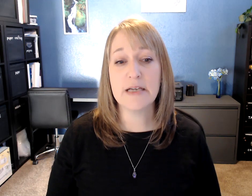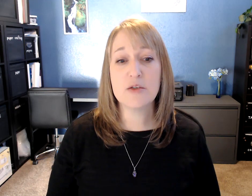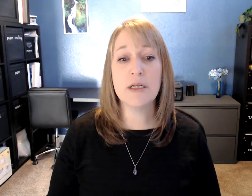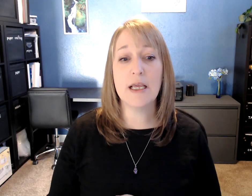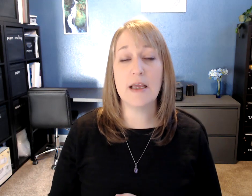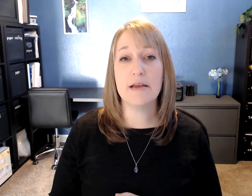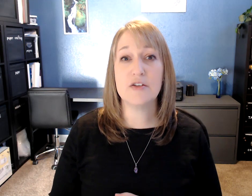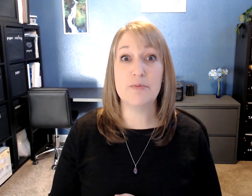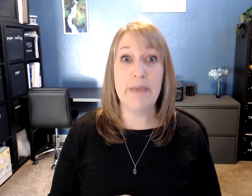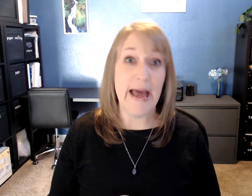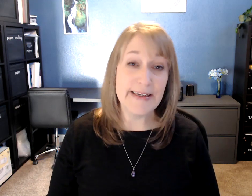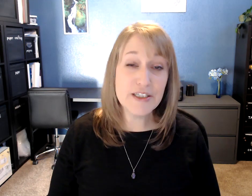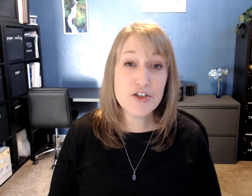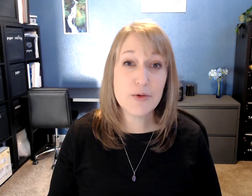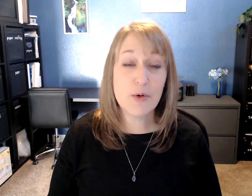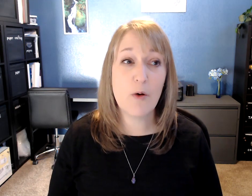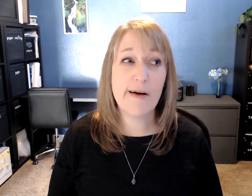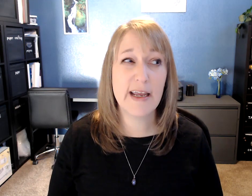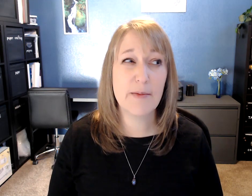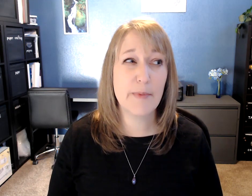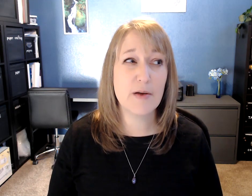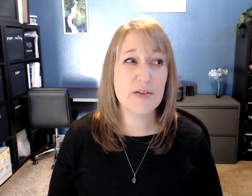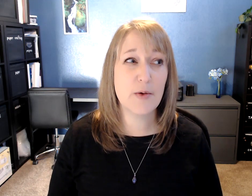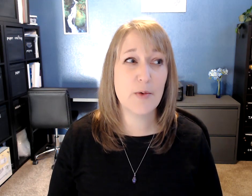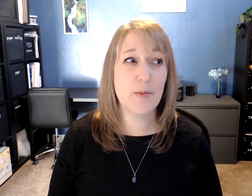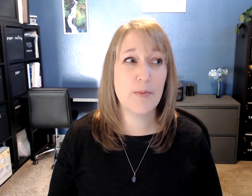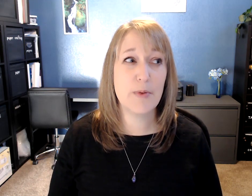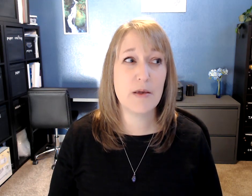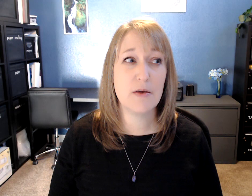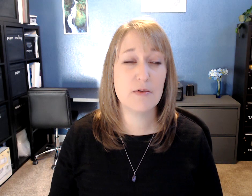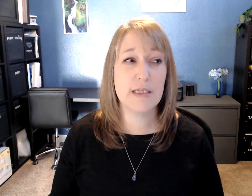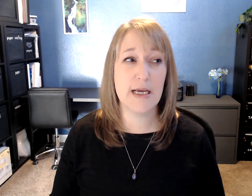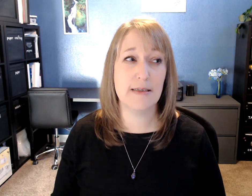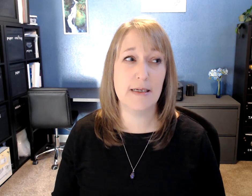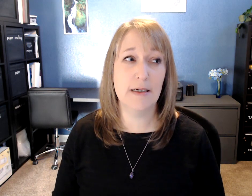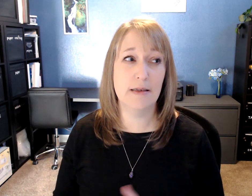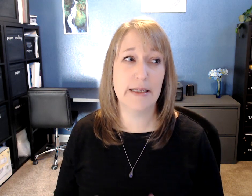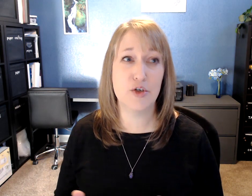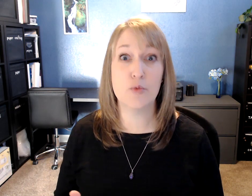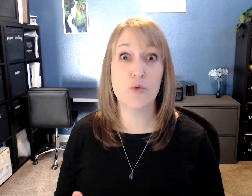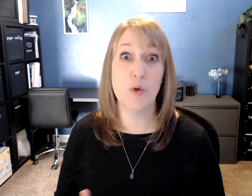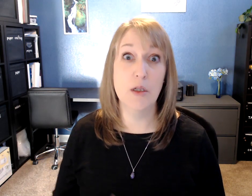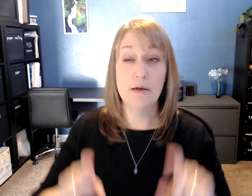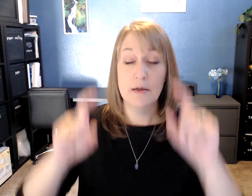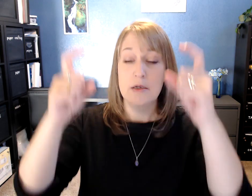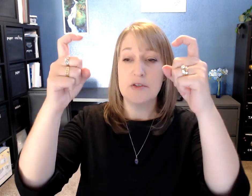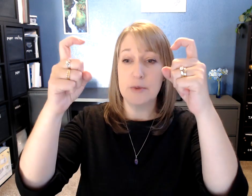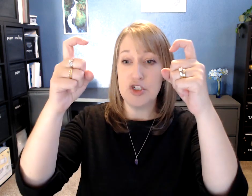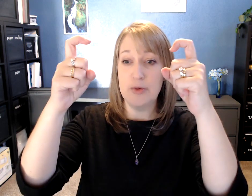next one is to manage, or it can also be used as like to rule. So you want 2